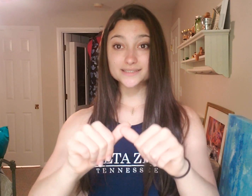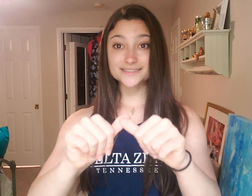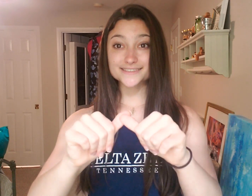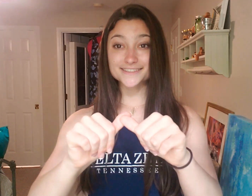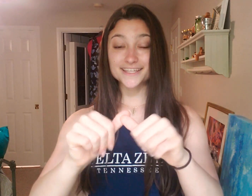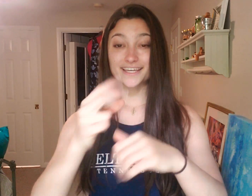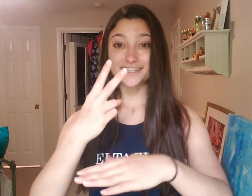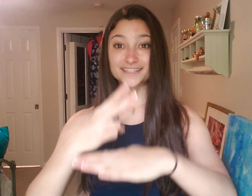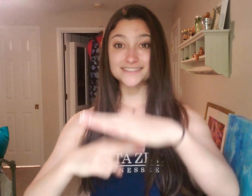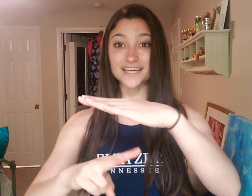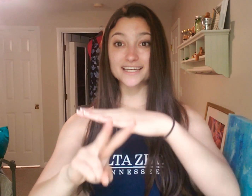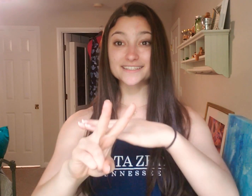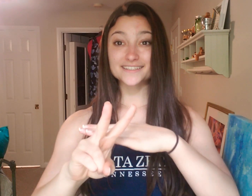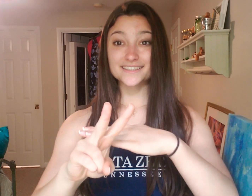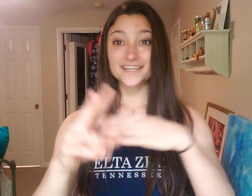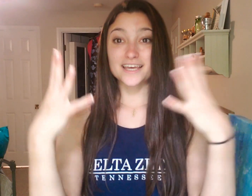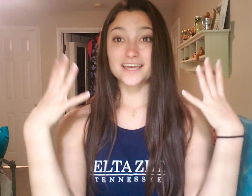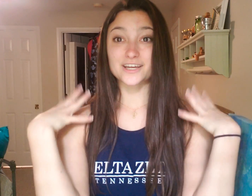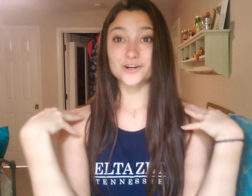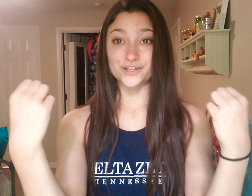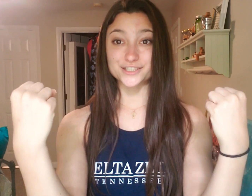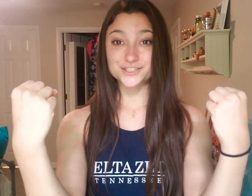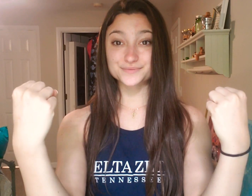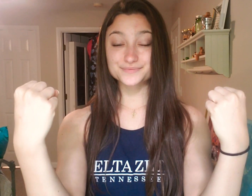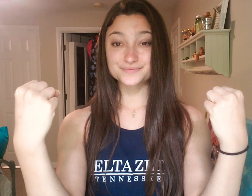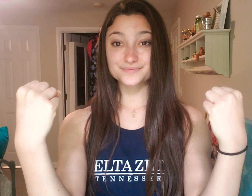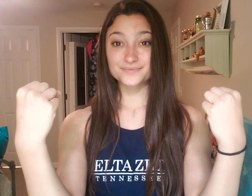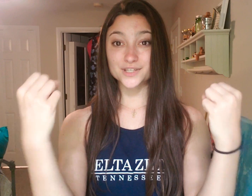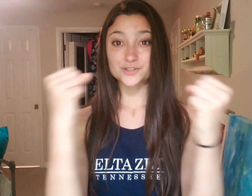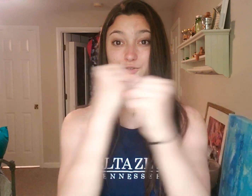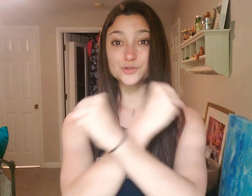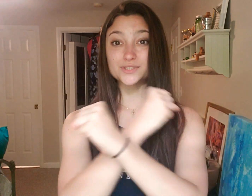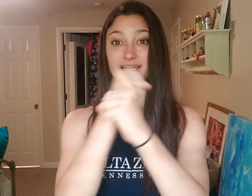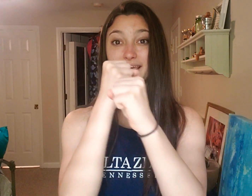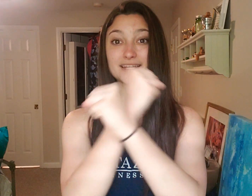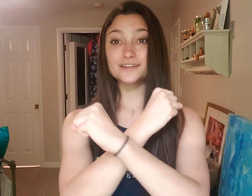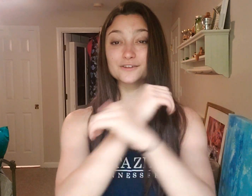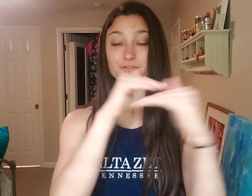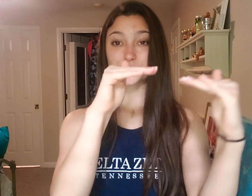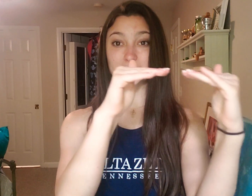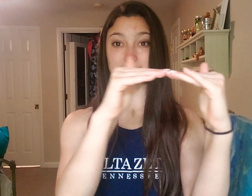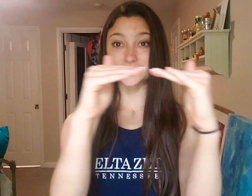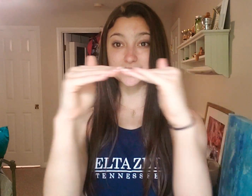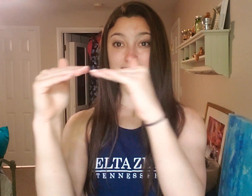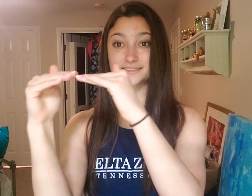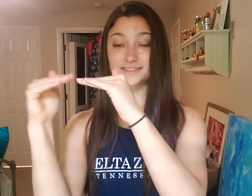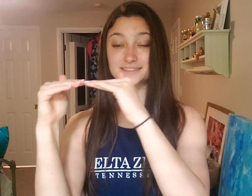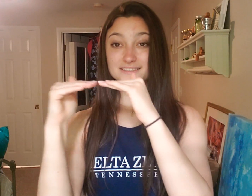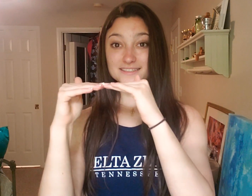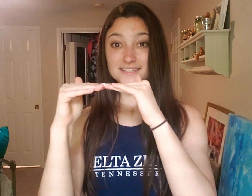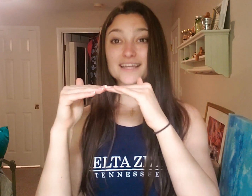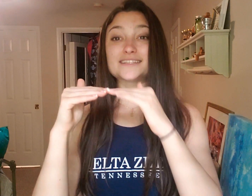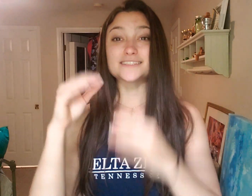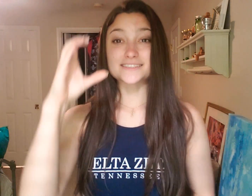temperance and insight and courage. To crusade for justice, to